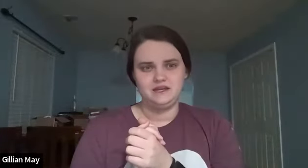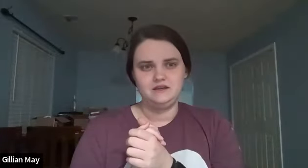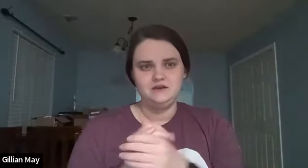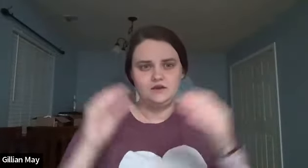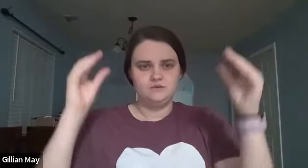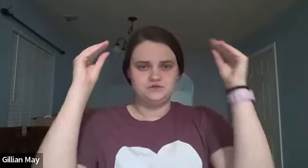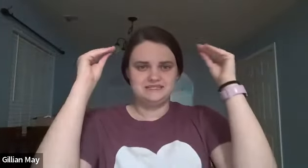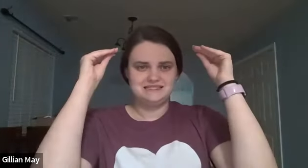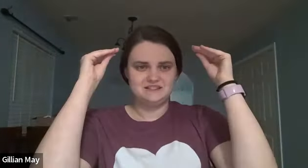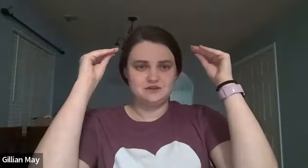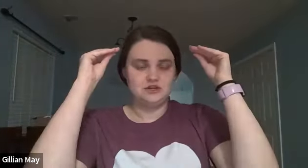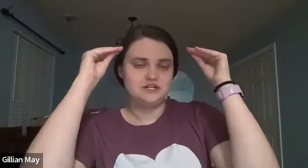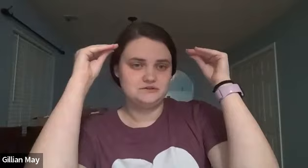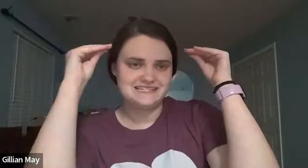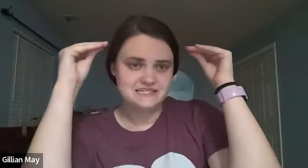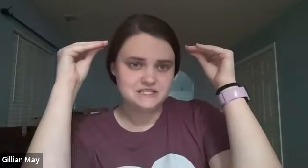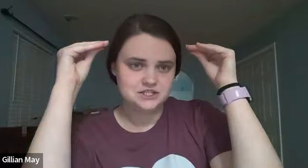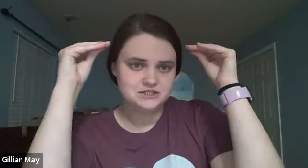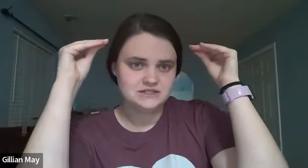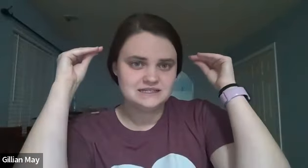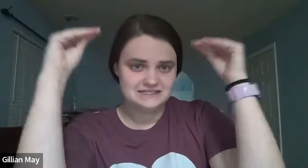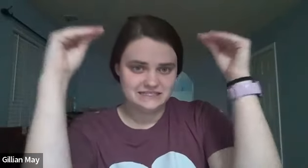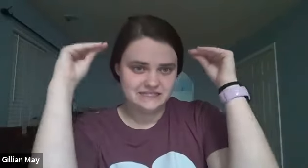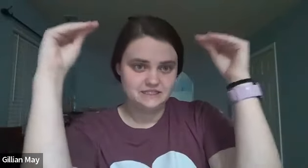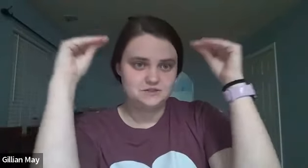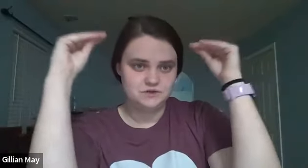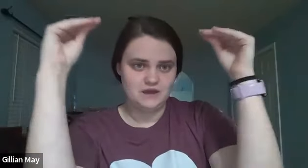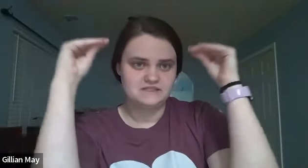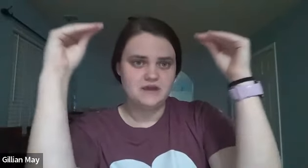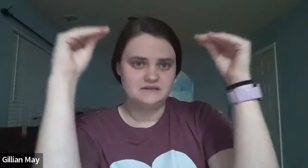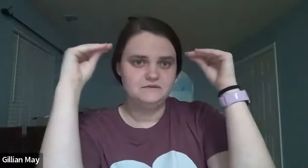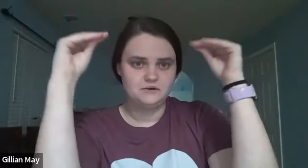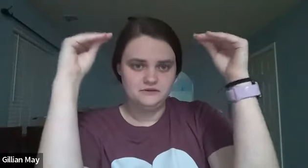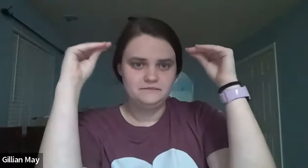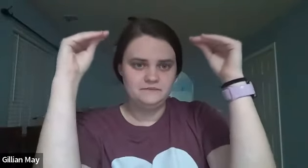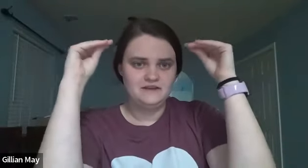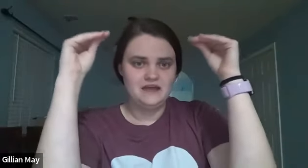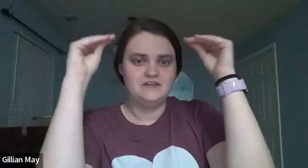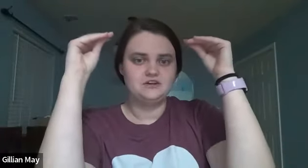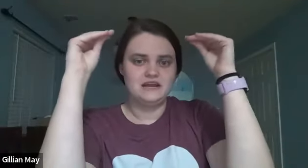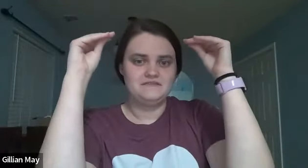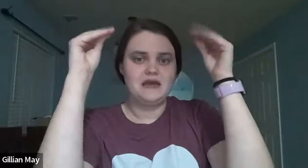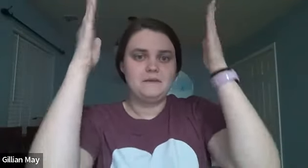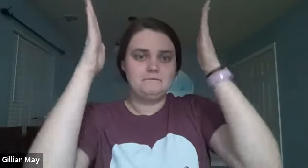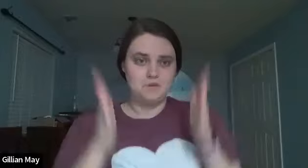again, which was, so you're going to do teach, where you bounce it back and forth, and then you're going to add that